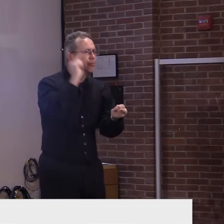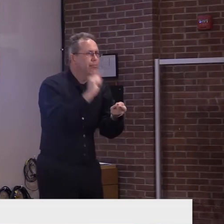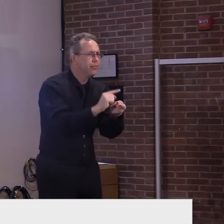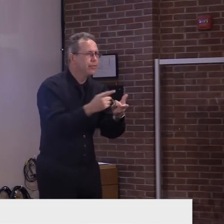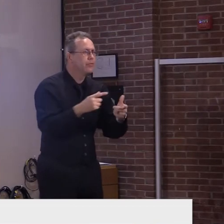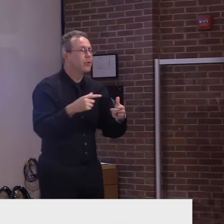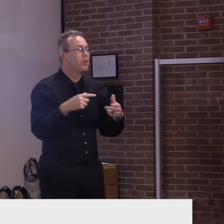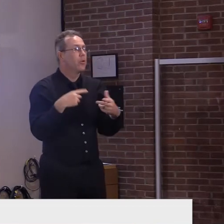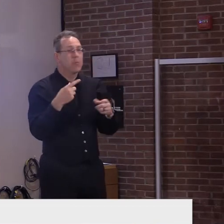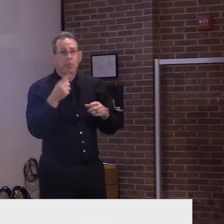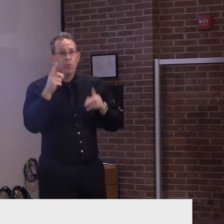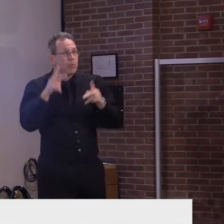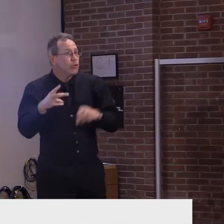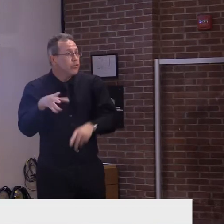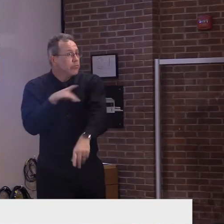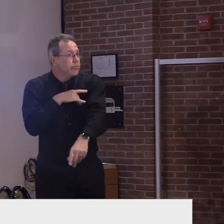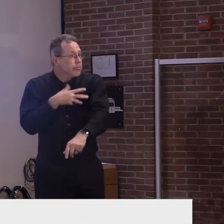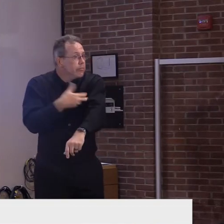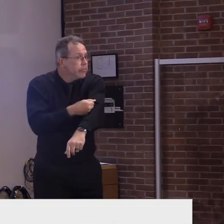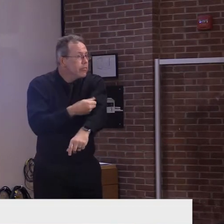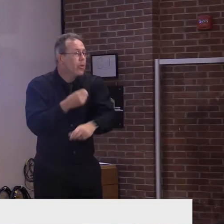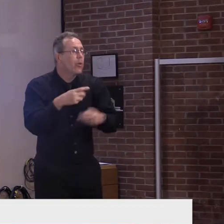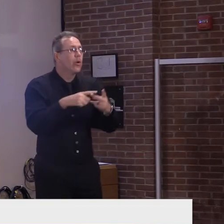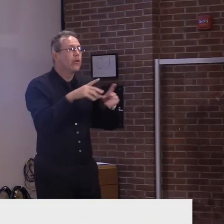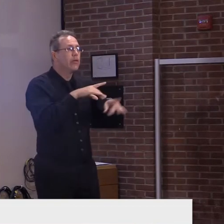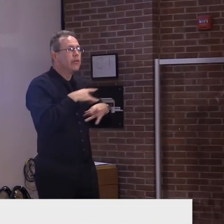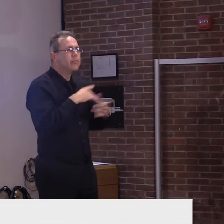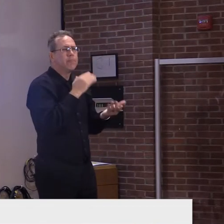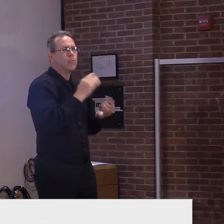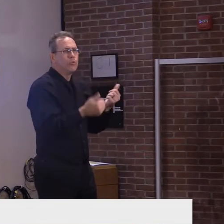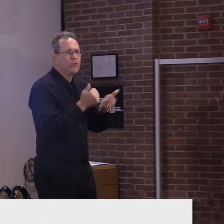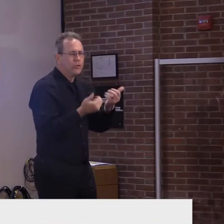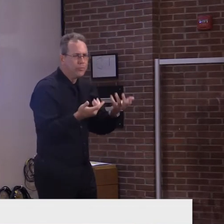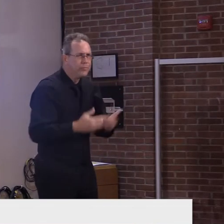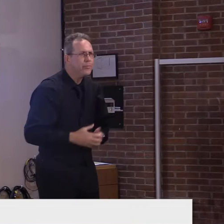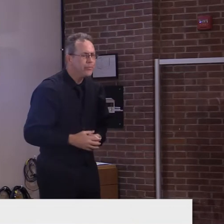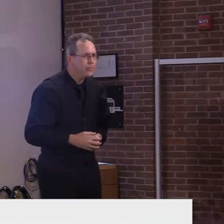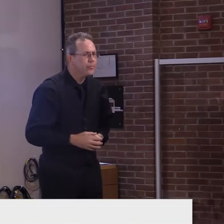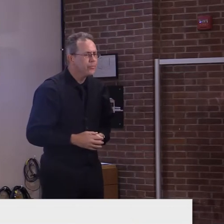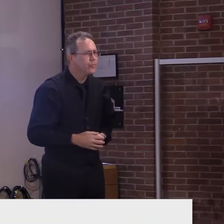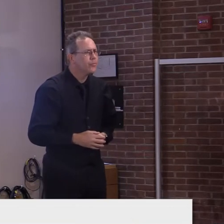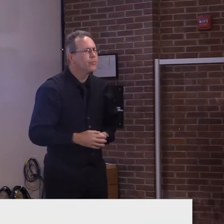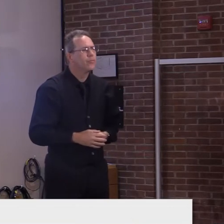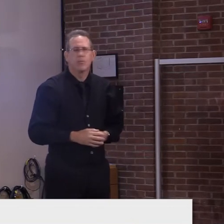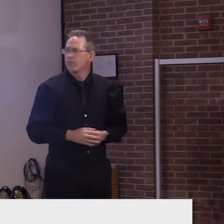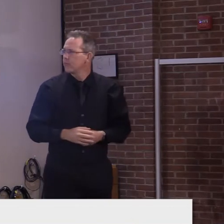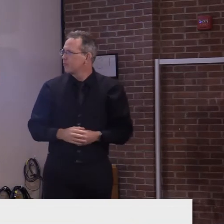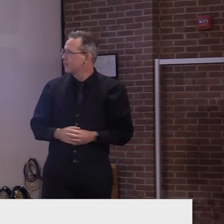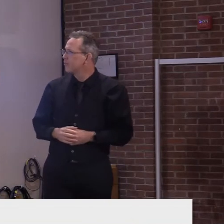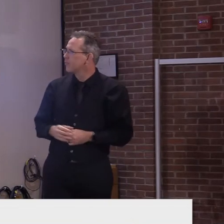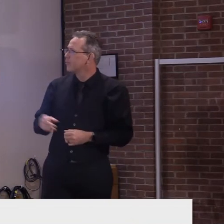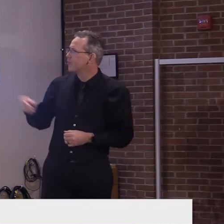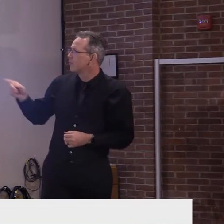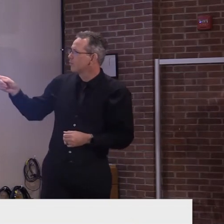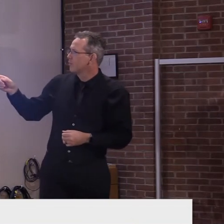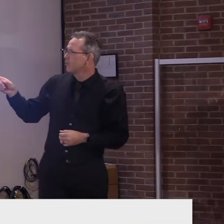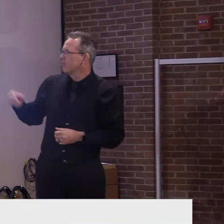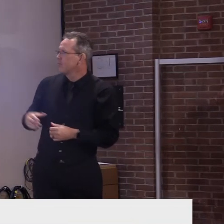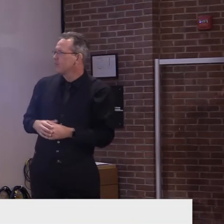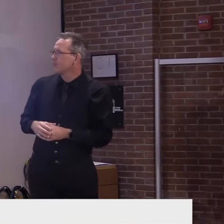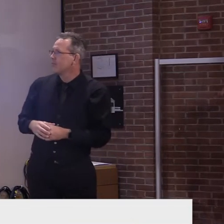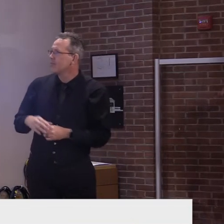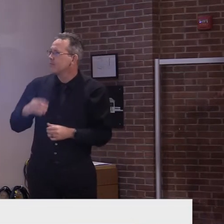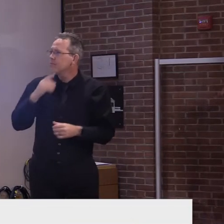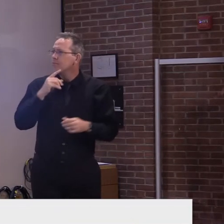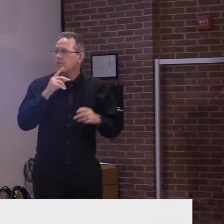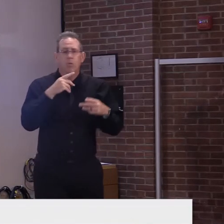case rates, we continue to see a big stark difference between those that are fully vaccinated and those who are not fully vaccinated. Over the last 14